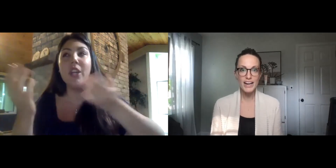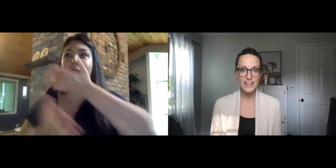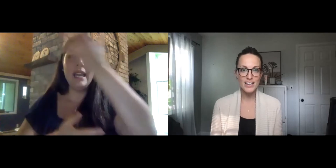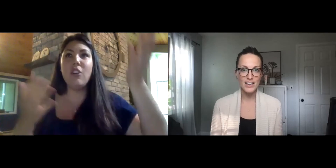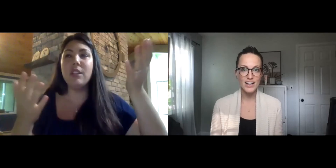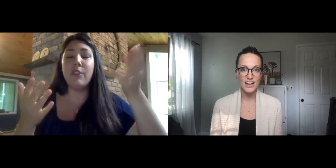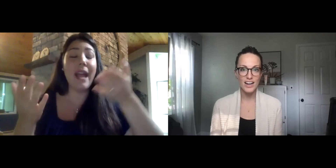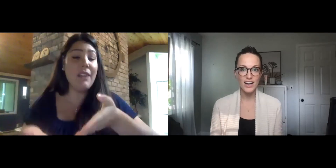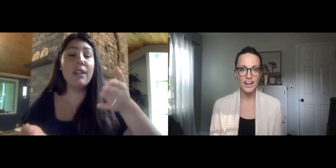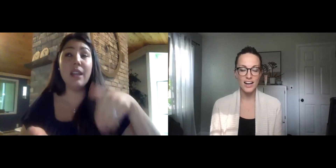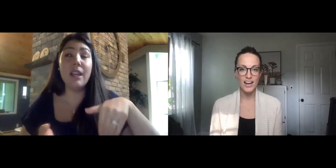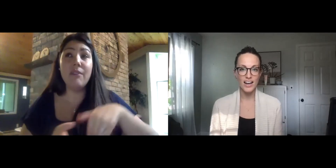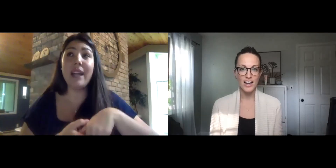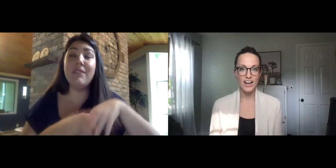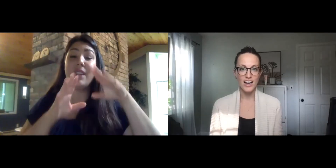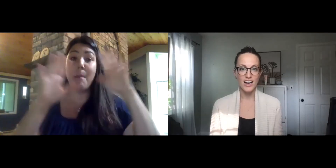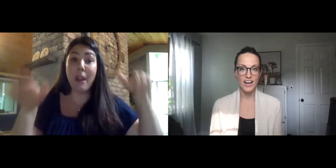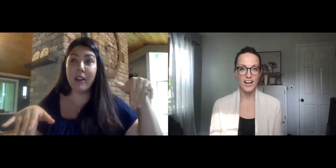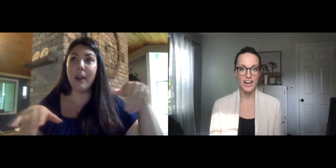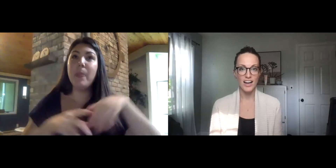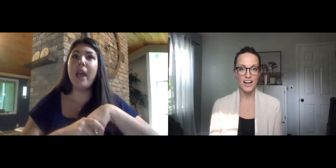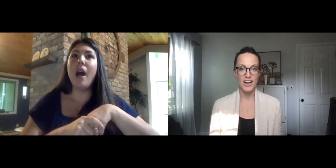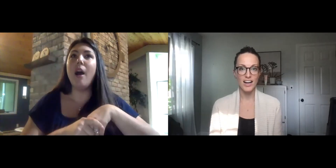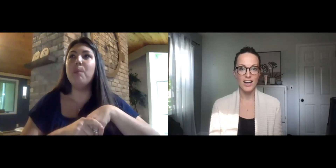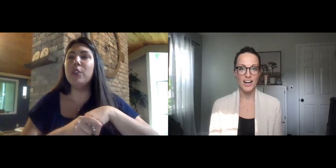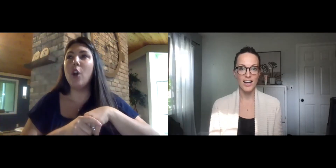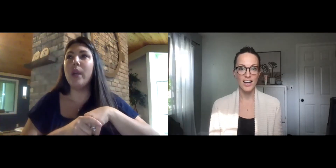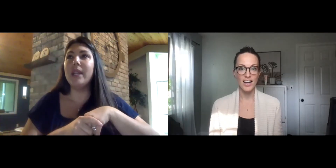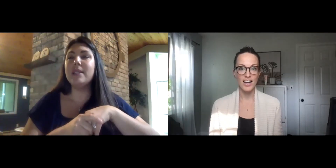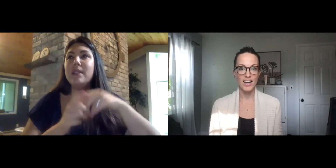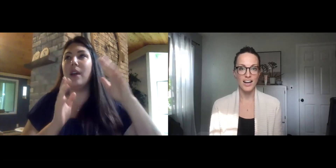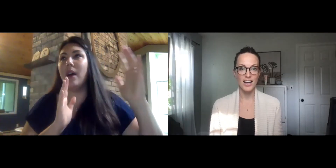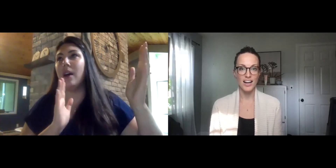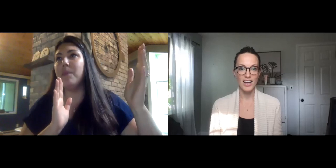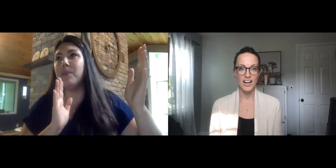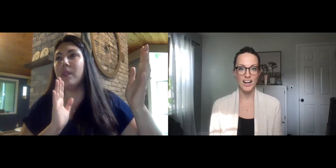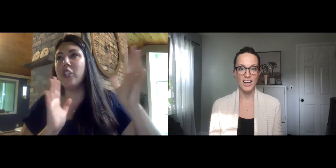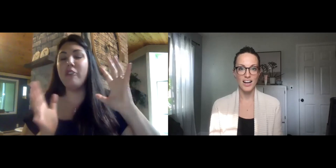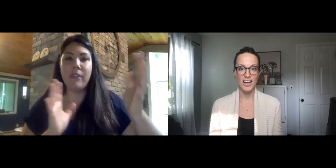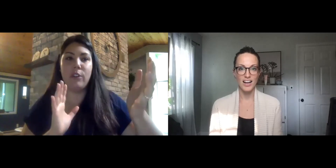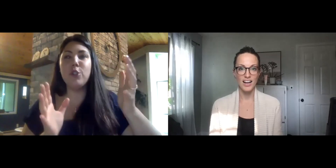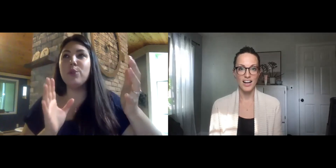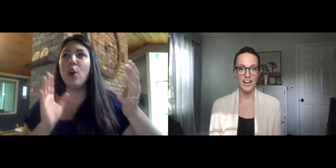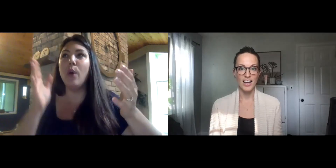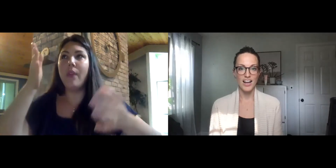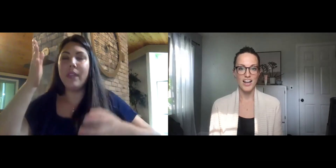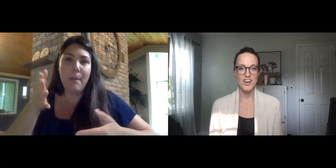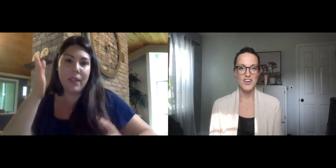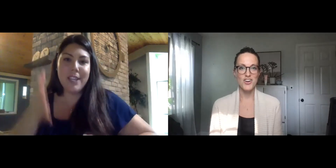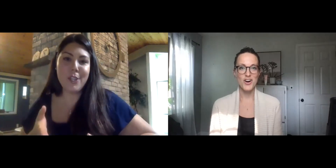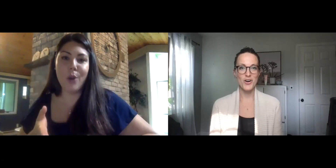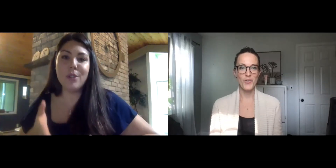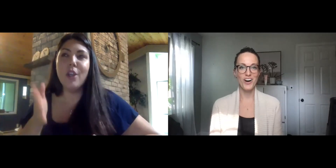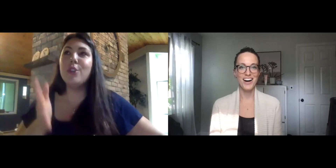language, it's all different. And even, in fact, even in America, you know, geographical too. So I'm